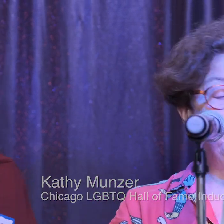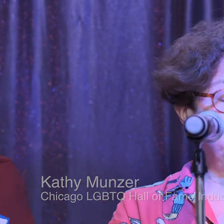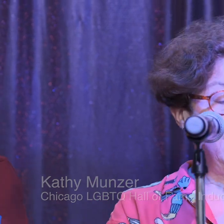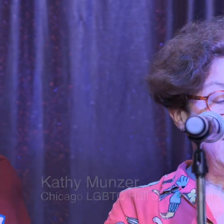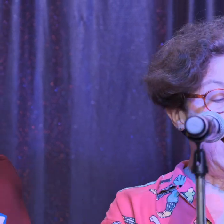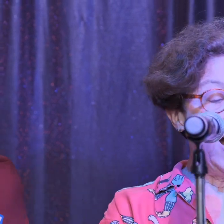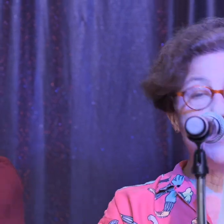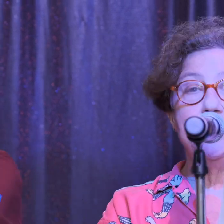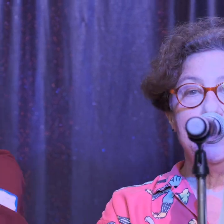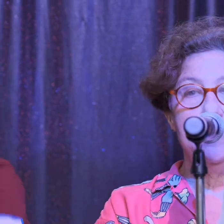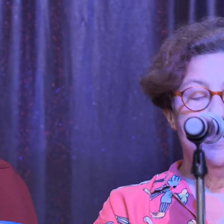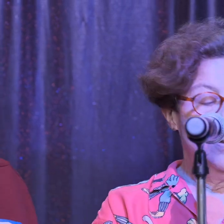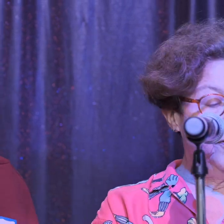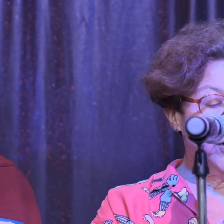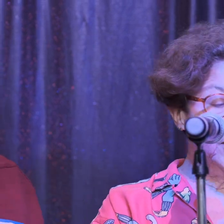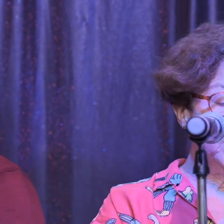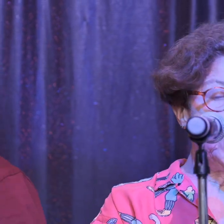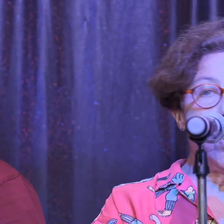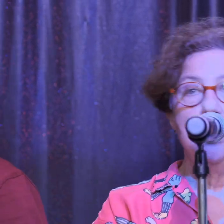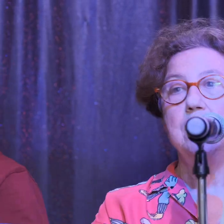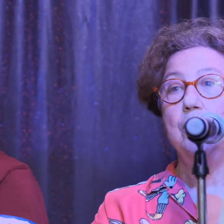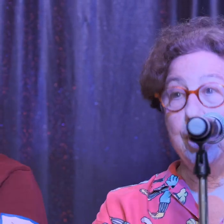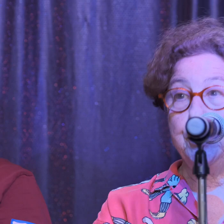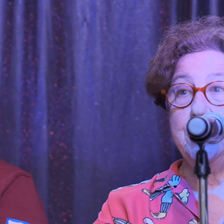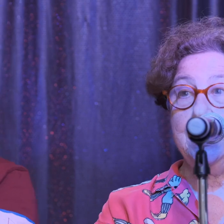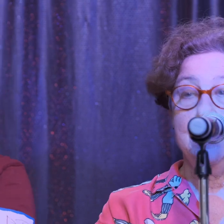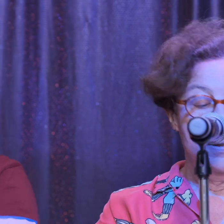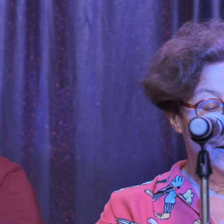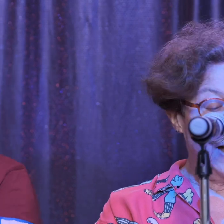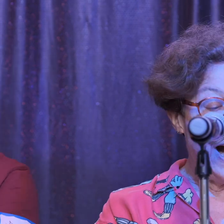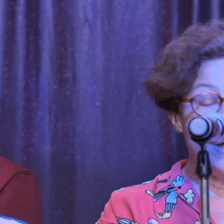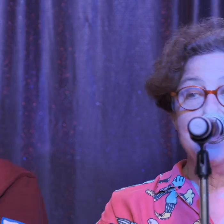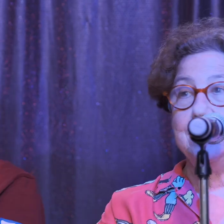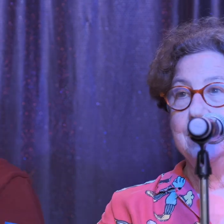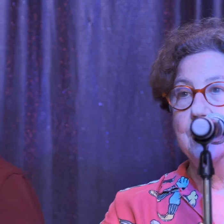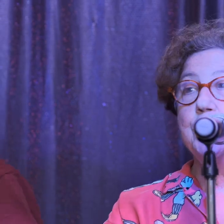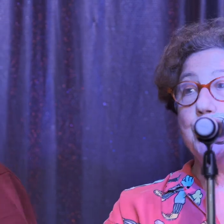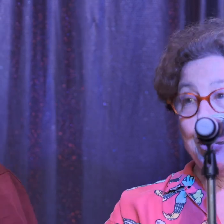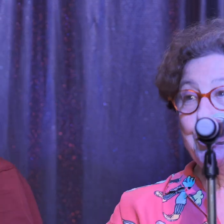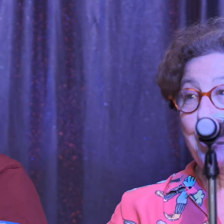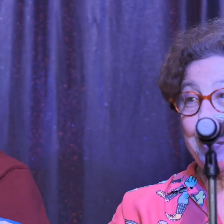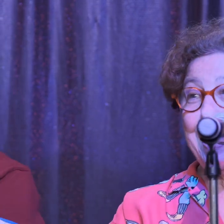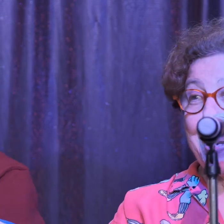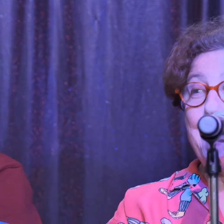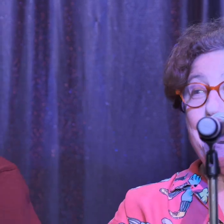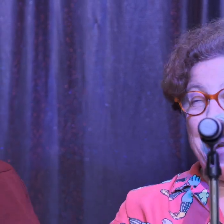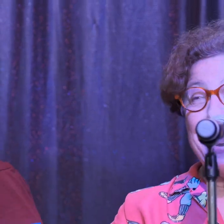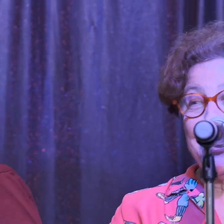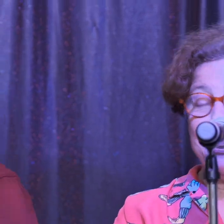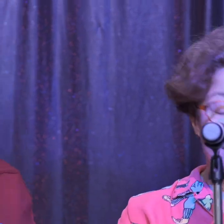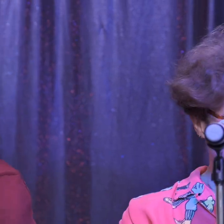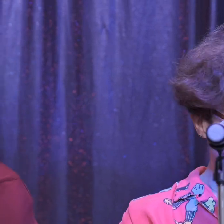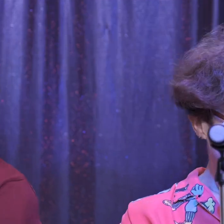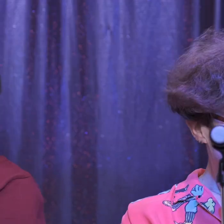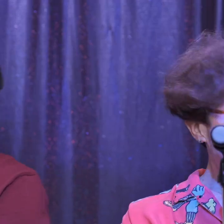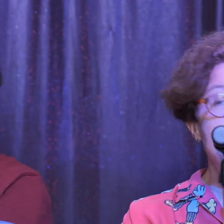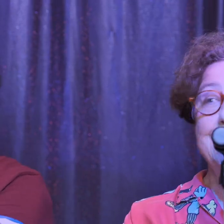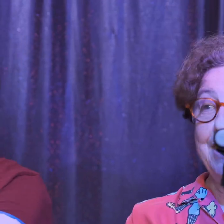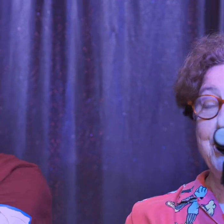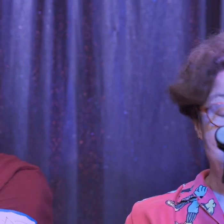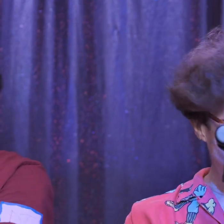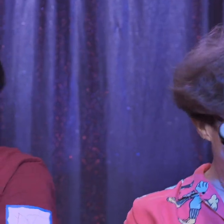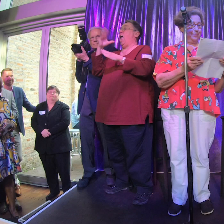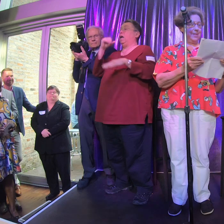curiosity, honesty, fearless, loyalty, kind, trustworthy, passionate,